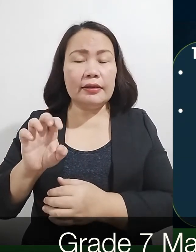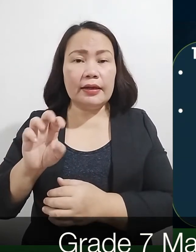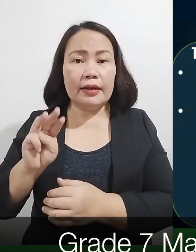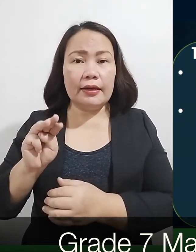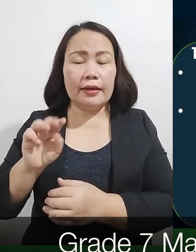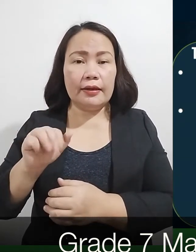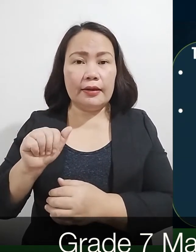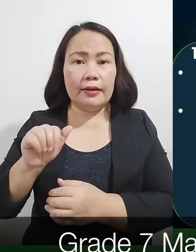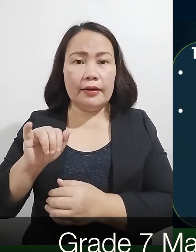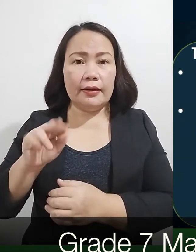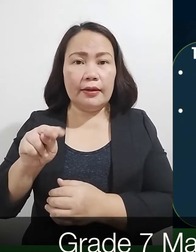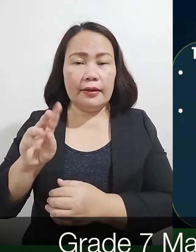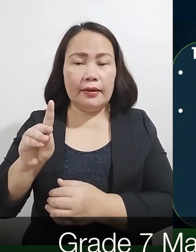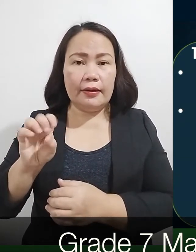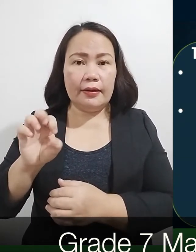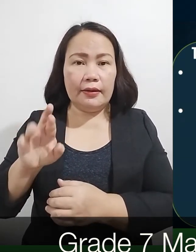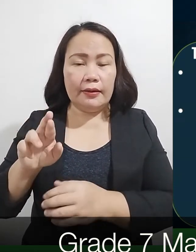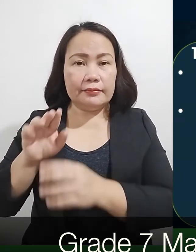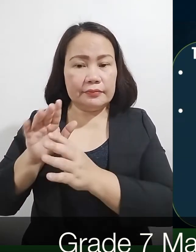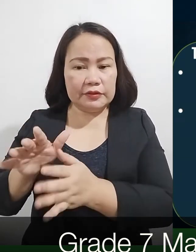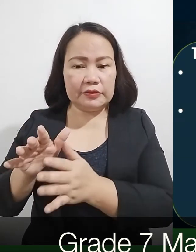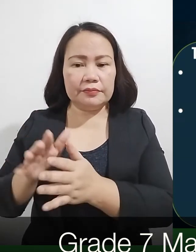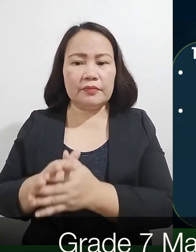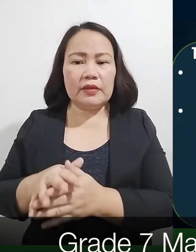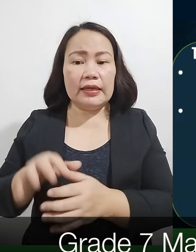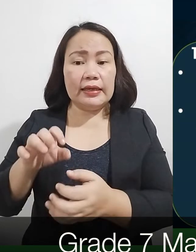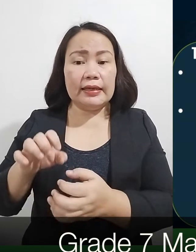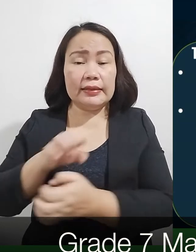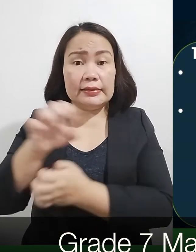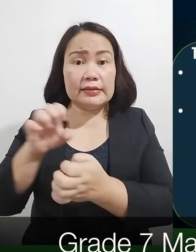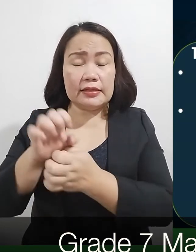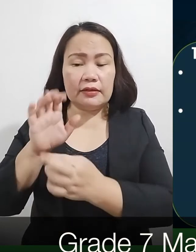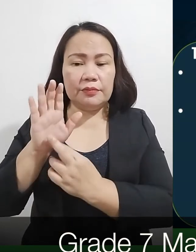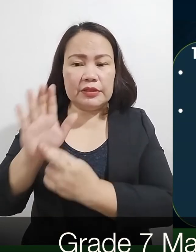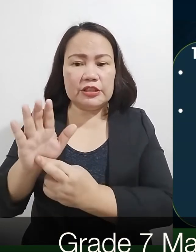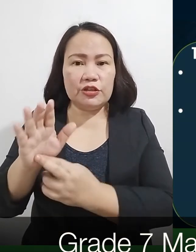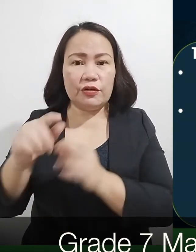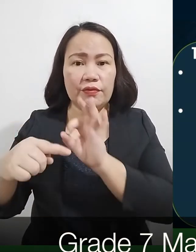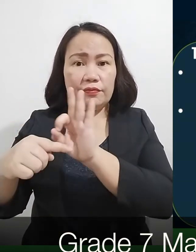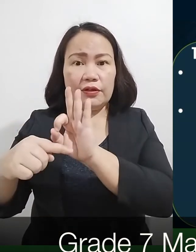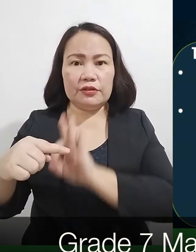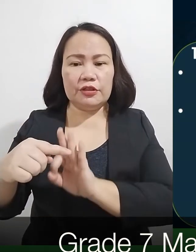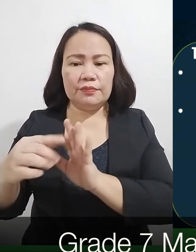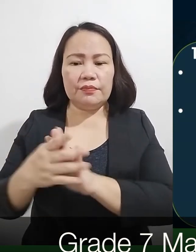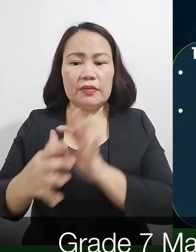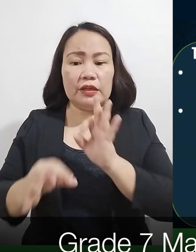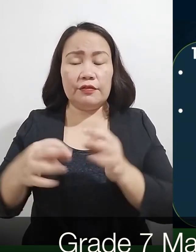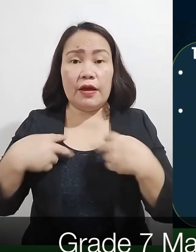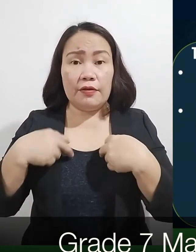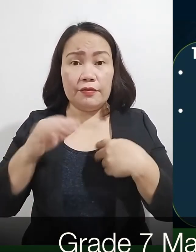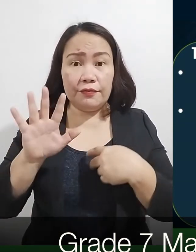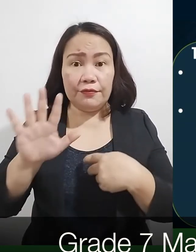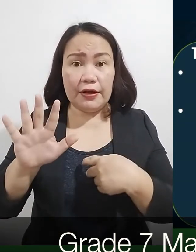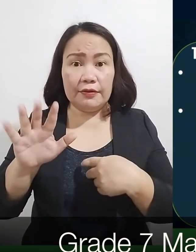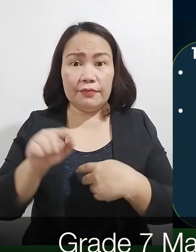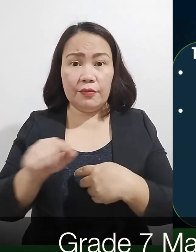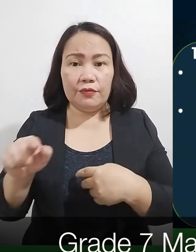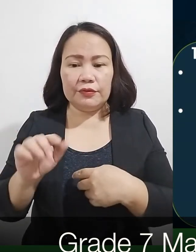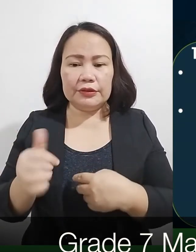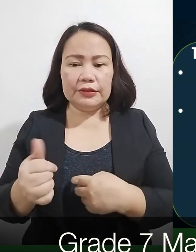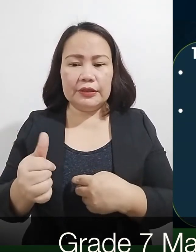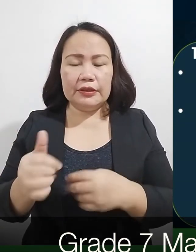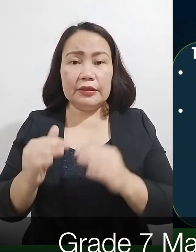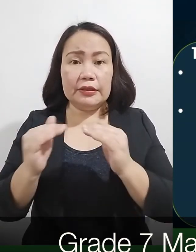That's why it is called exact representation of a fraction. So, if I have, let's say, 5 over 10, if we're